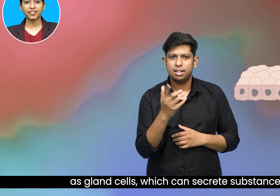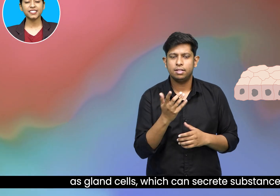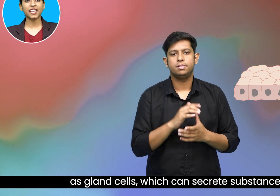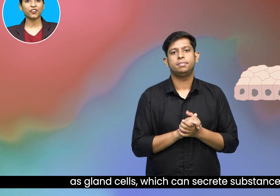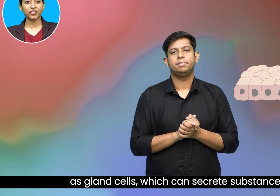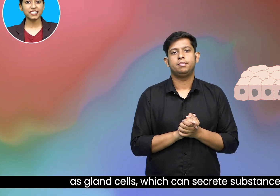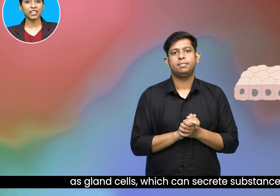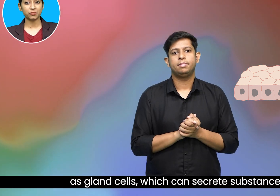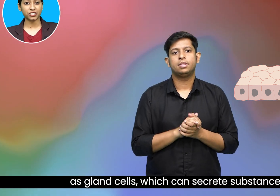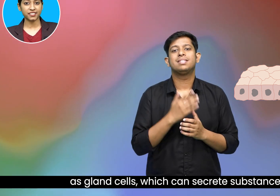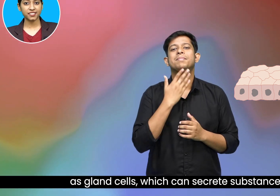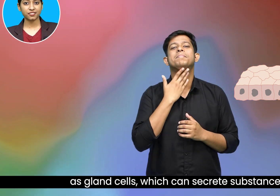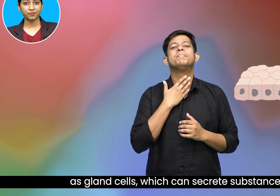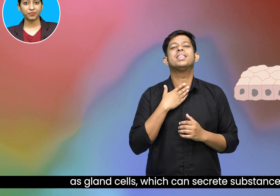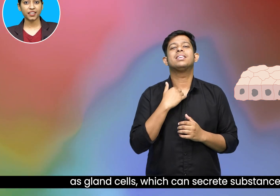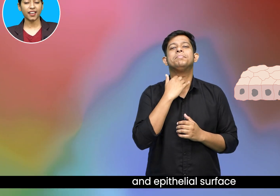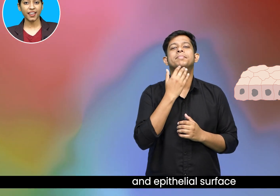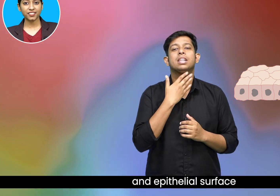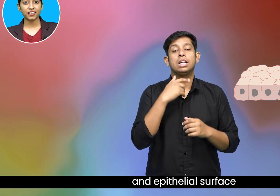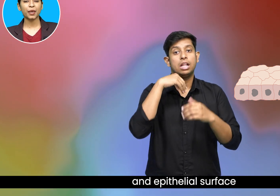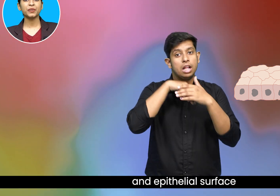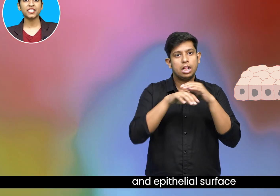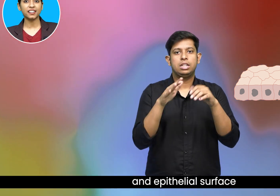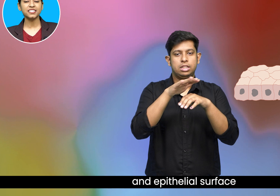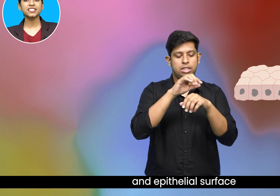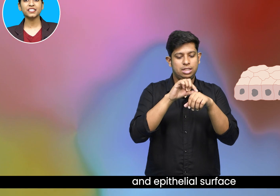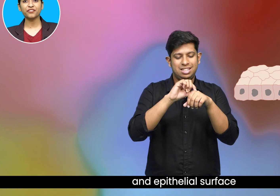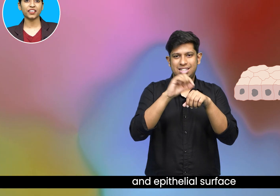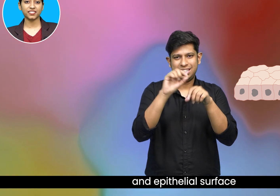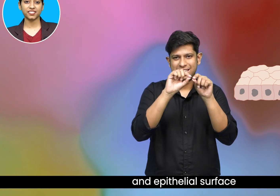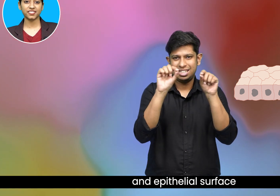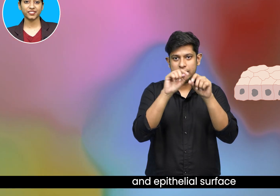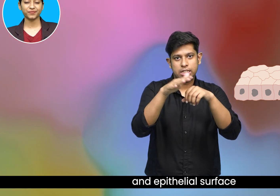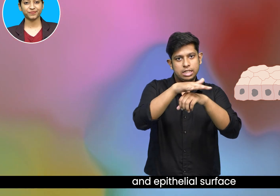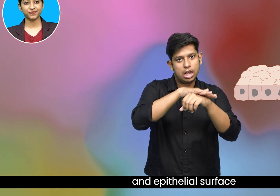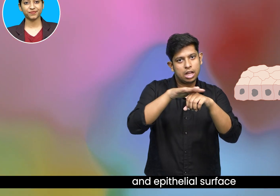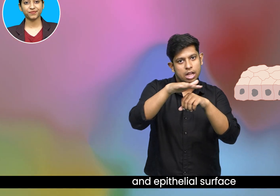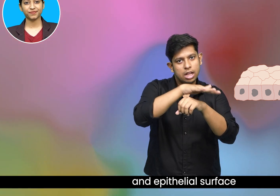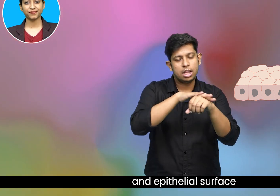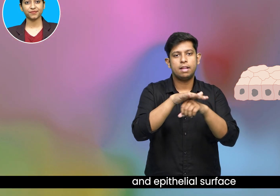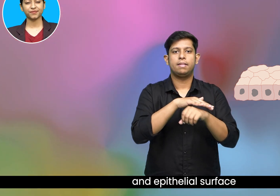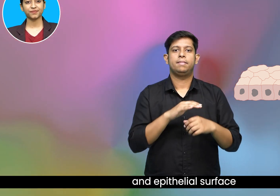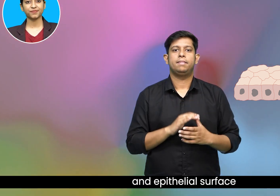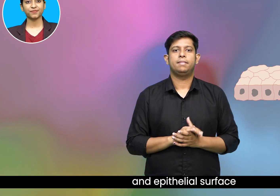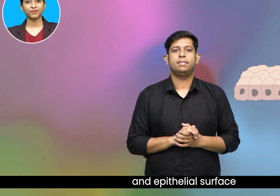Which can secrete substance at epithelial surface.